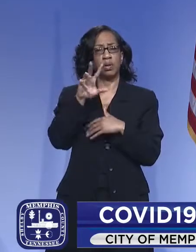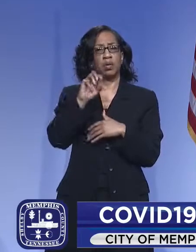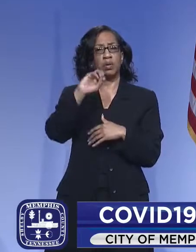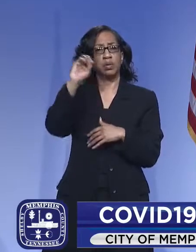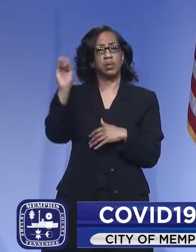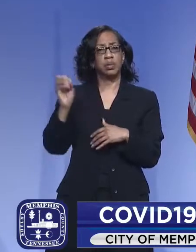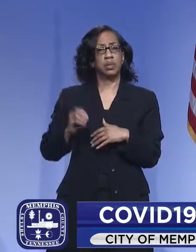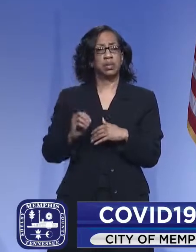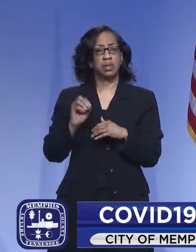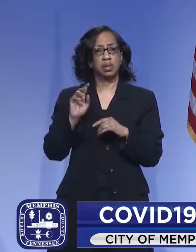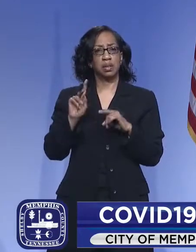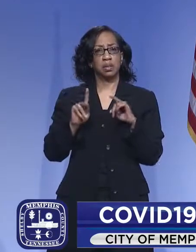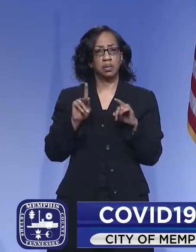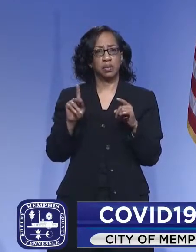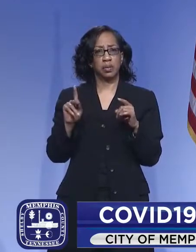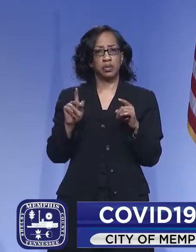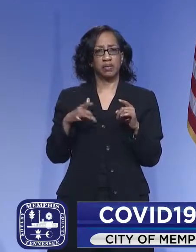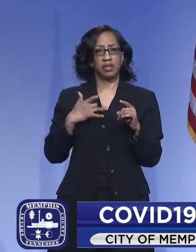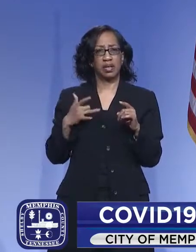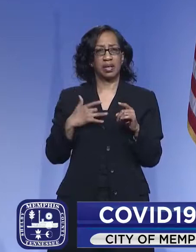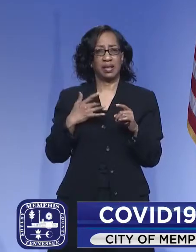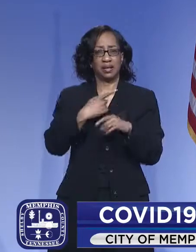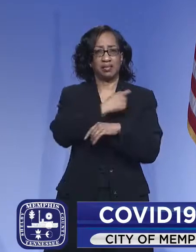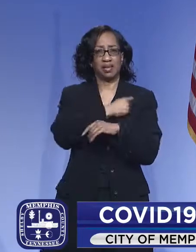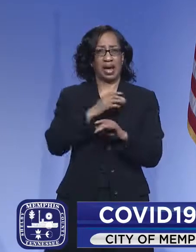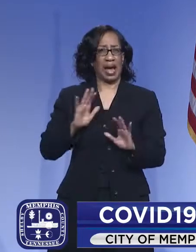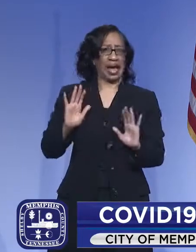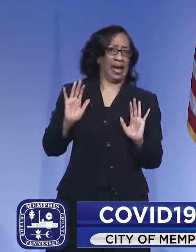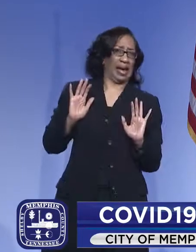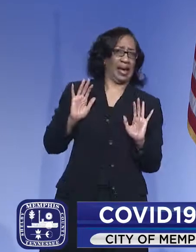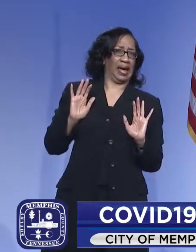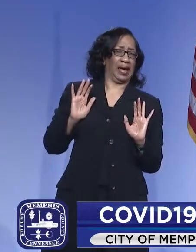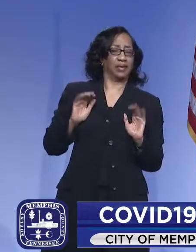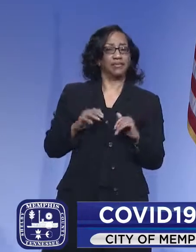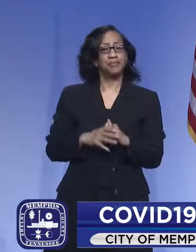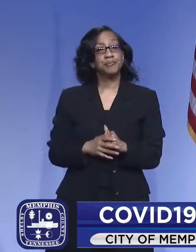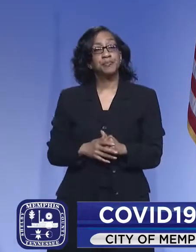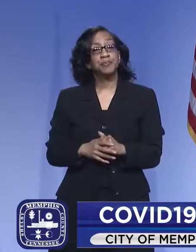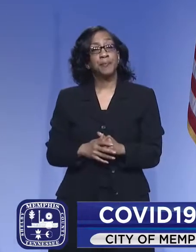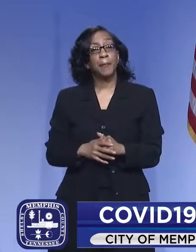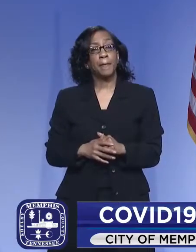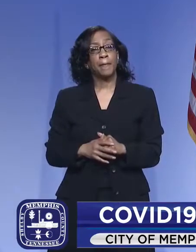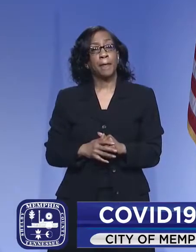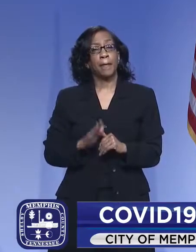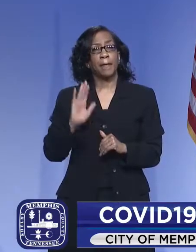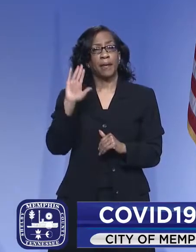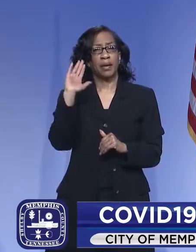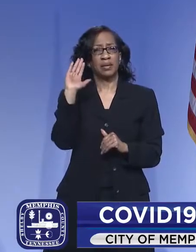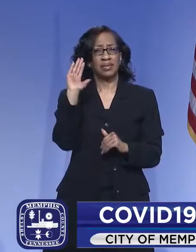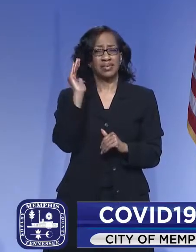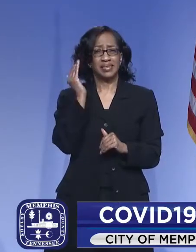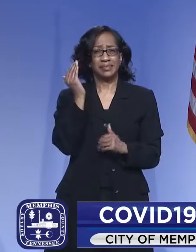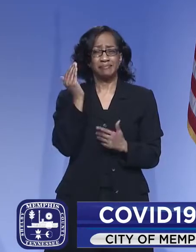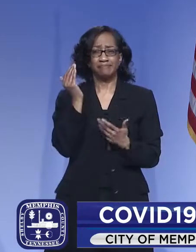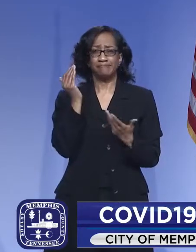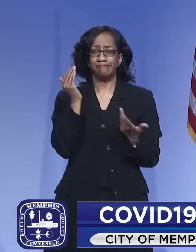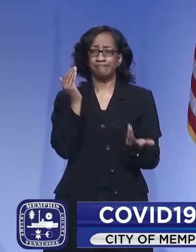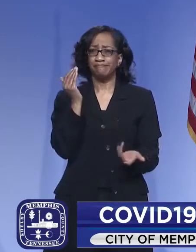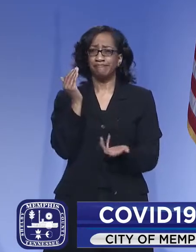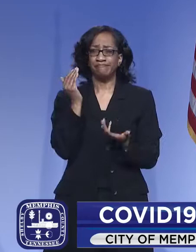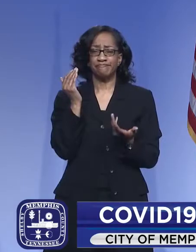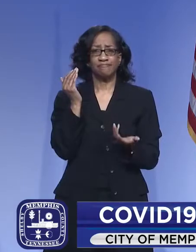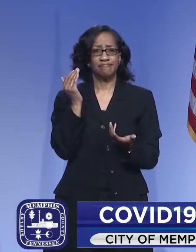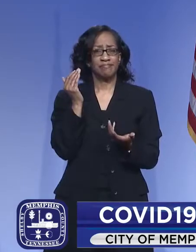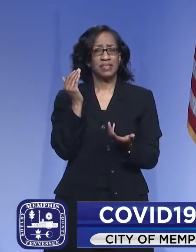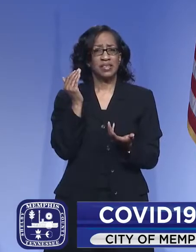30% have some reluctance to take the vaccine, which seems to really put us right where we need to